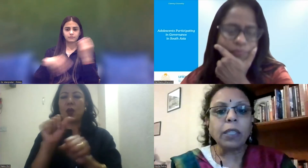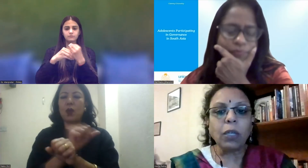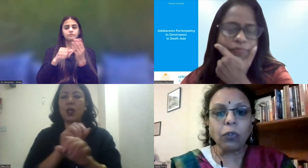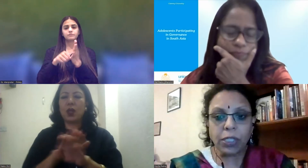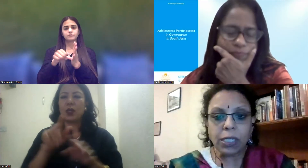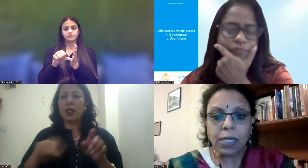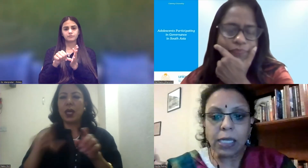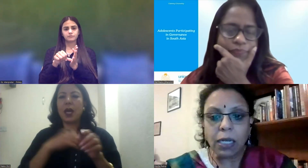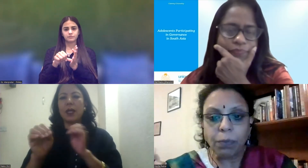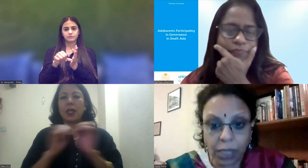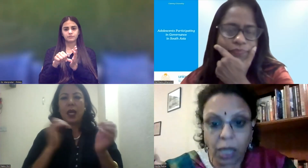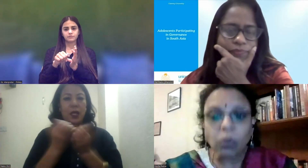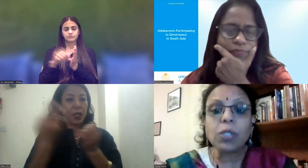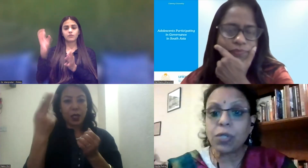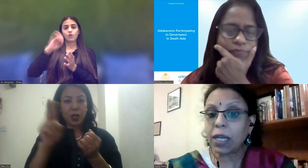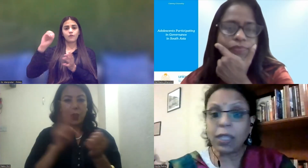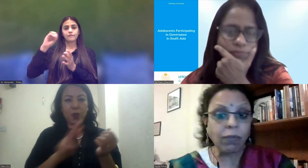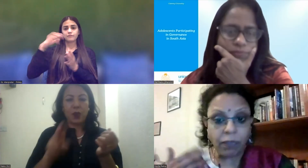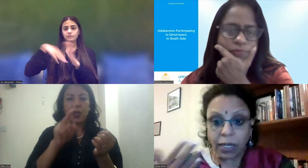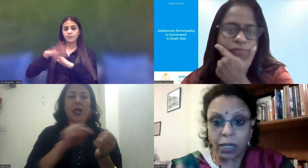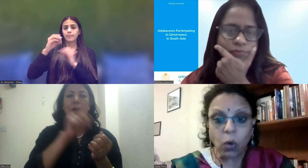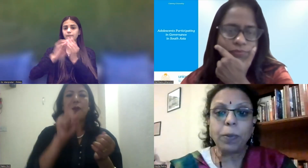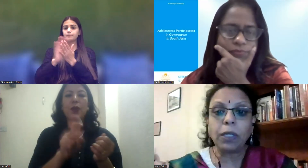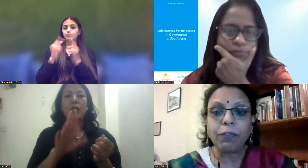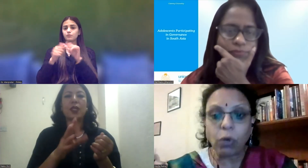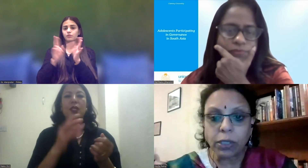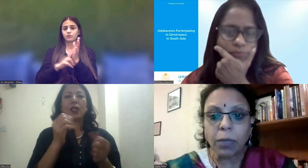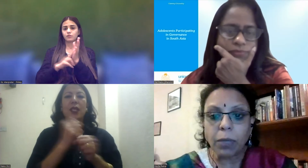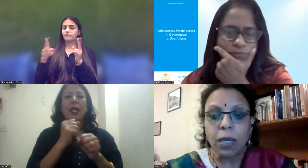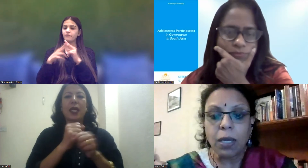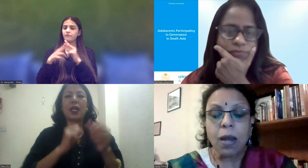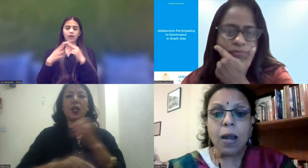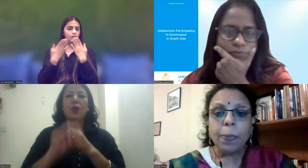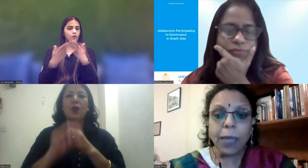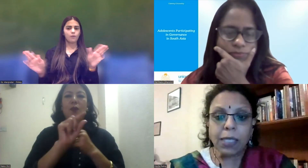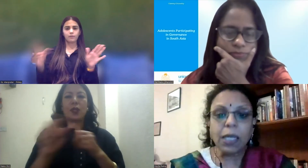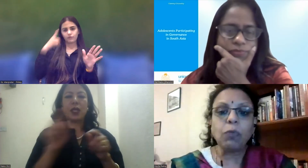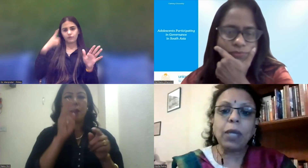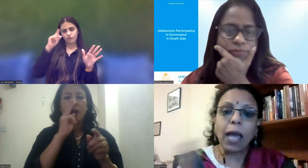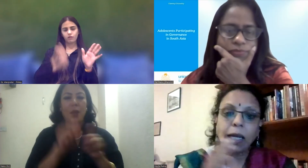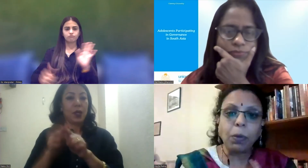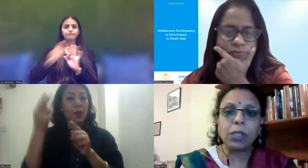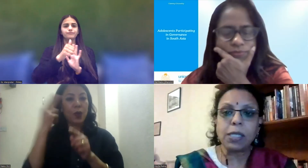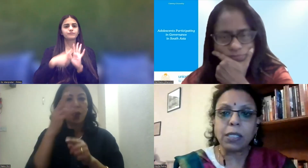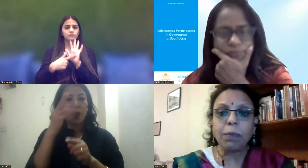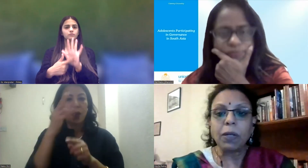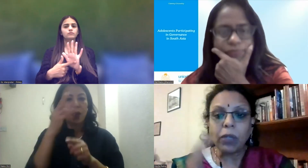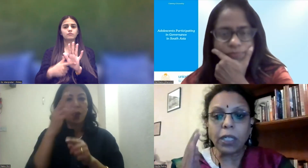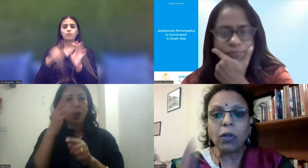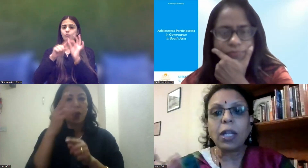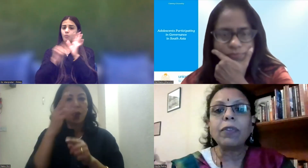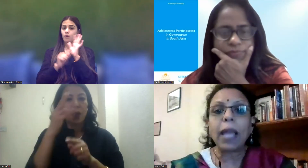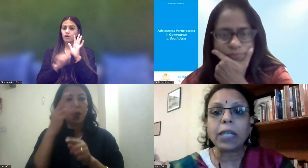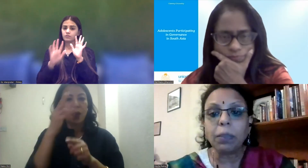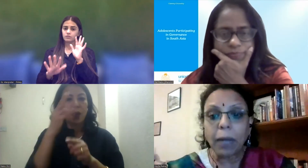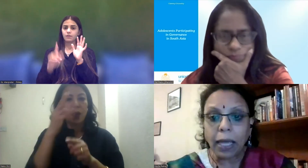The officials in Bhutan also said they were very open and forthcoming. They said we had a policy, but we did